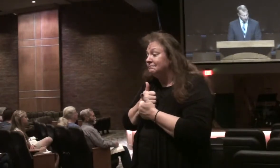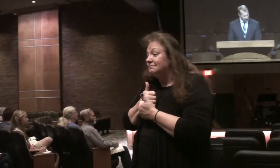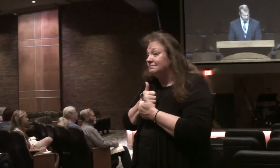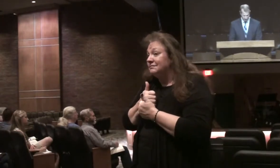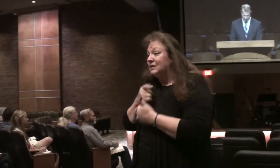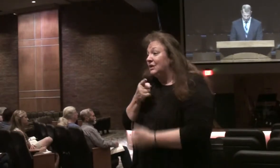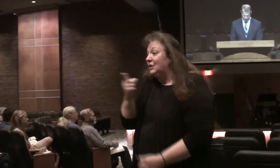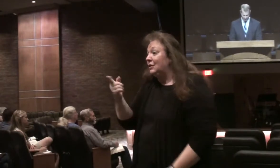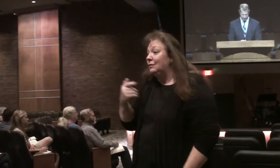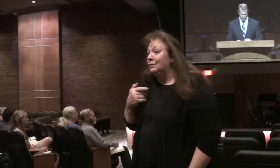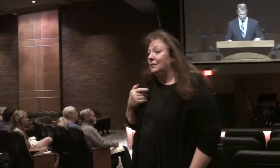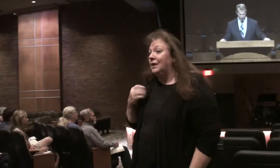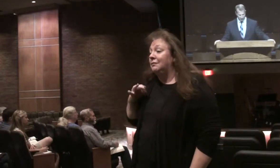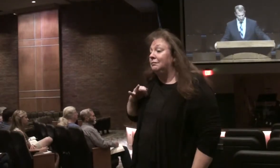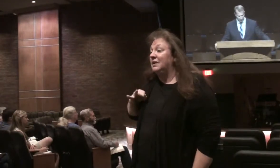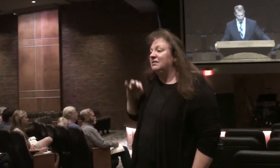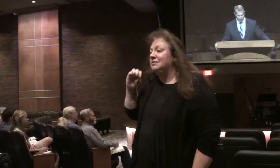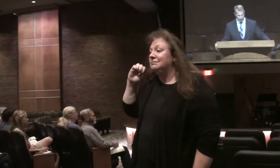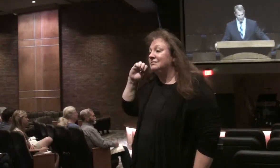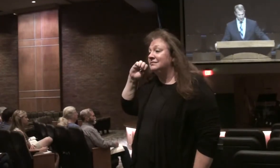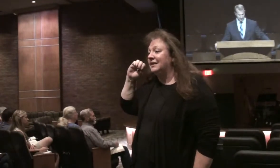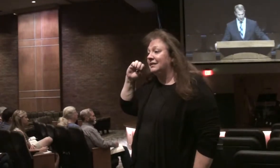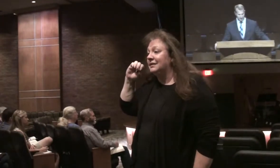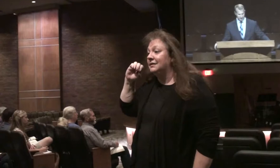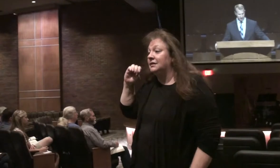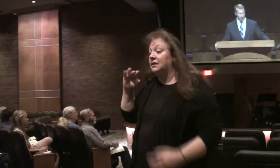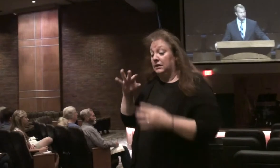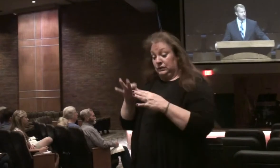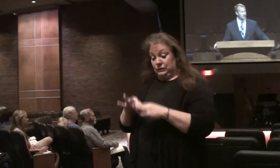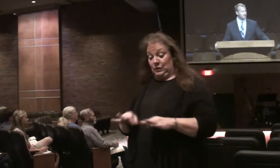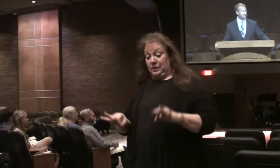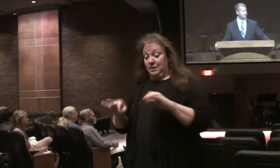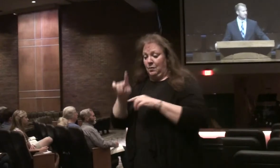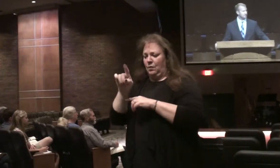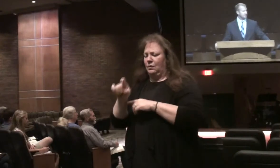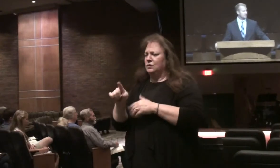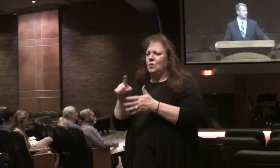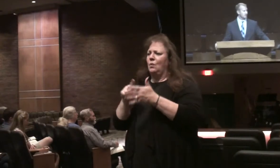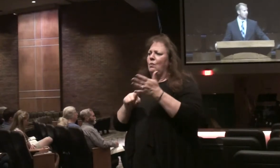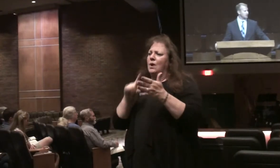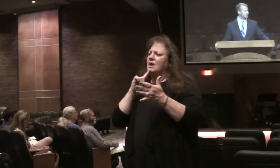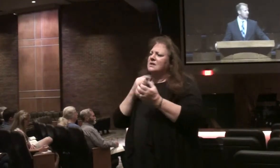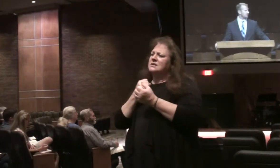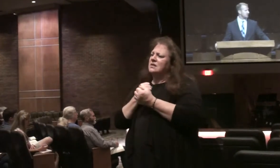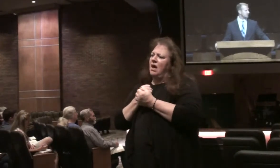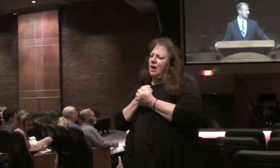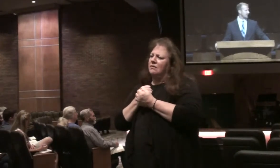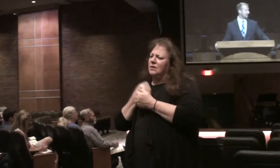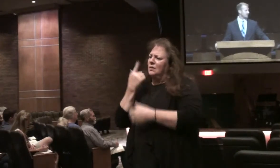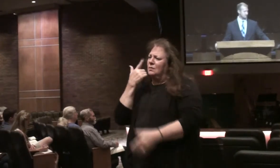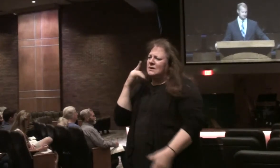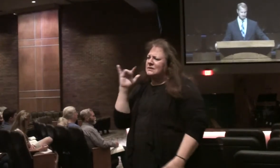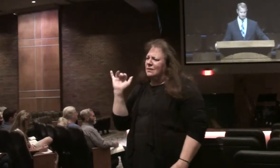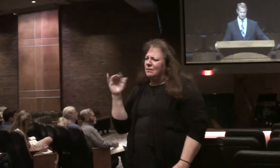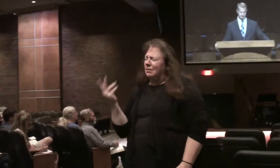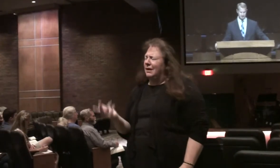it would profit you nothing. So a very important question becomes, what is love? And what does love look